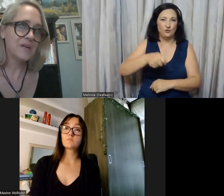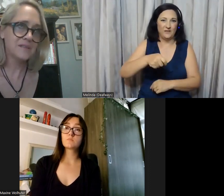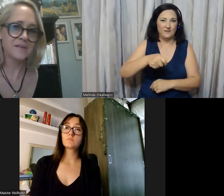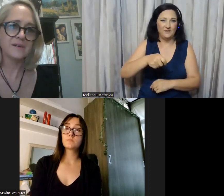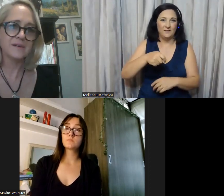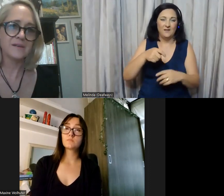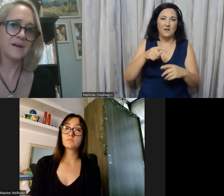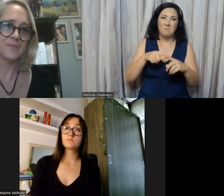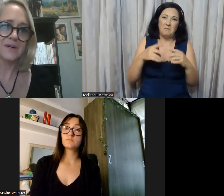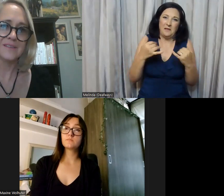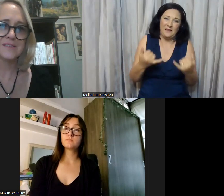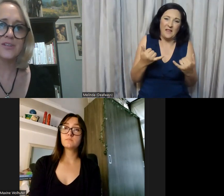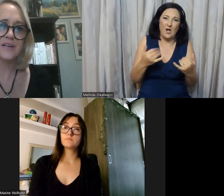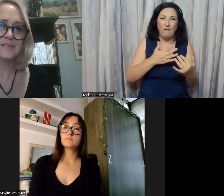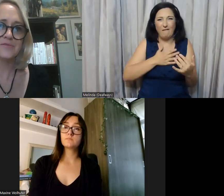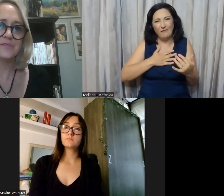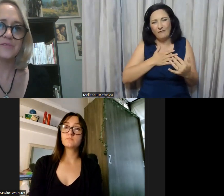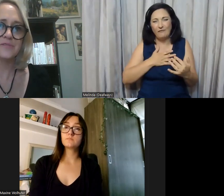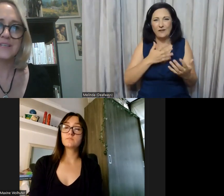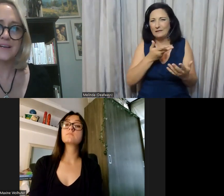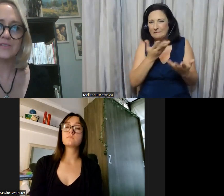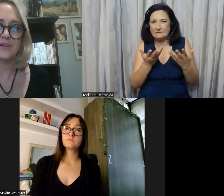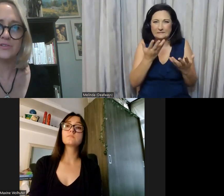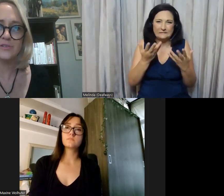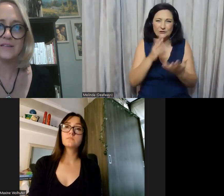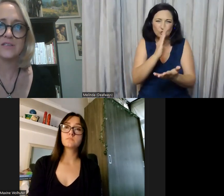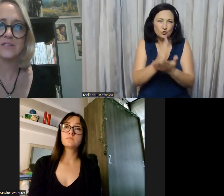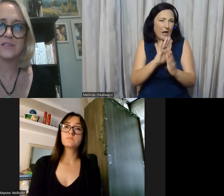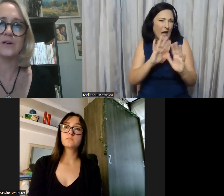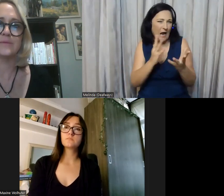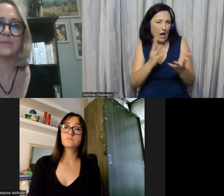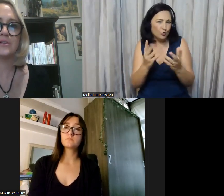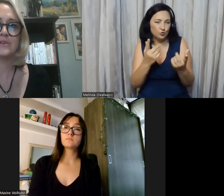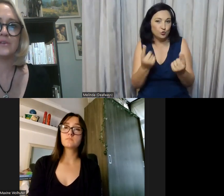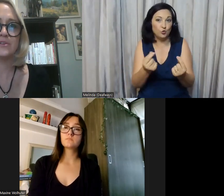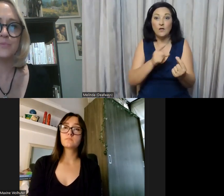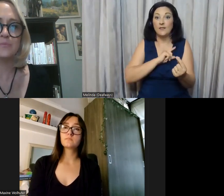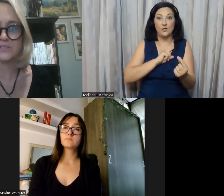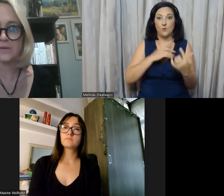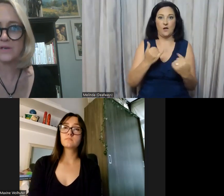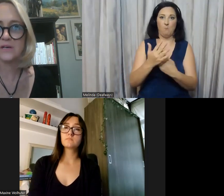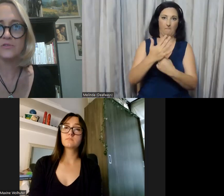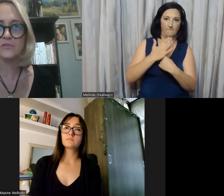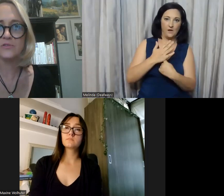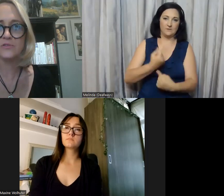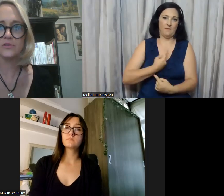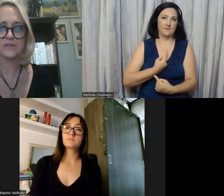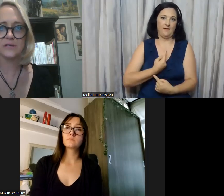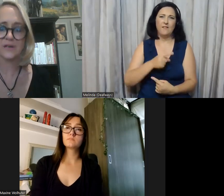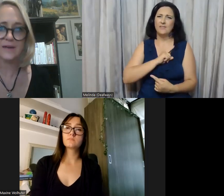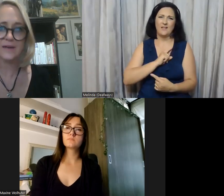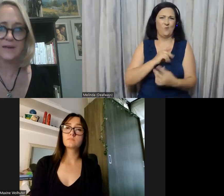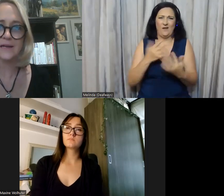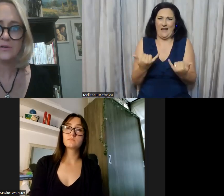bit still not figured out how to do that. So I'm not going to put the pressure on myself to do it right